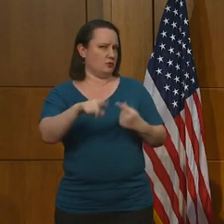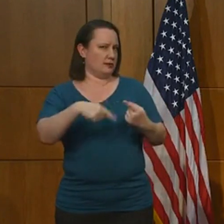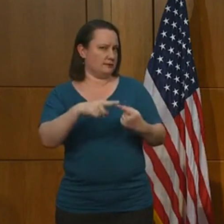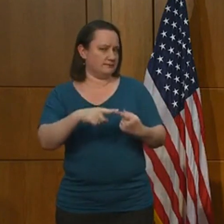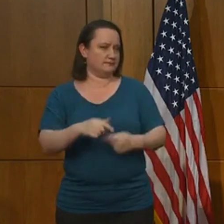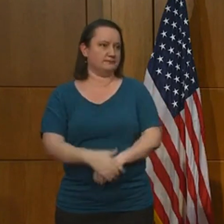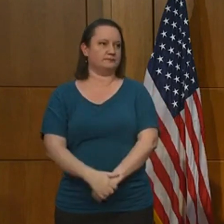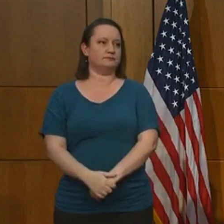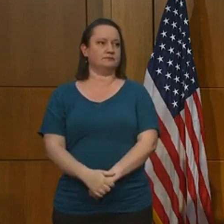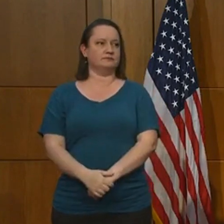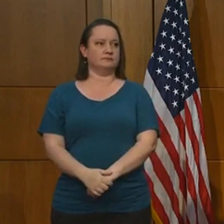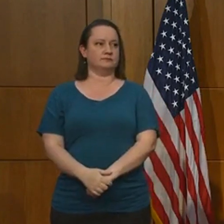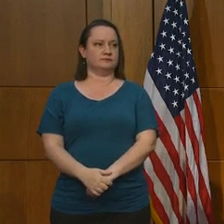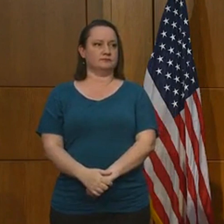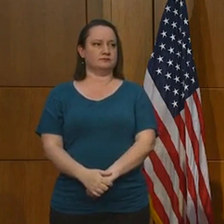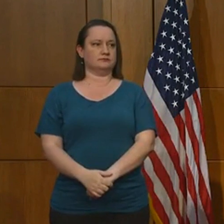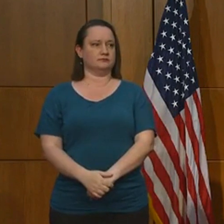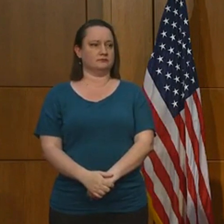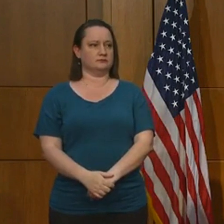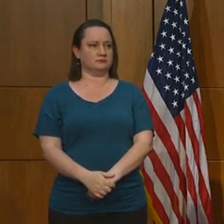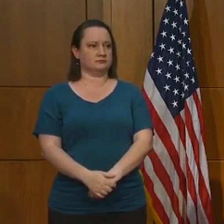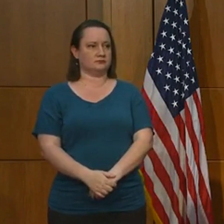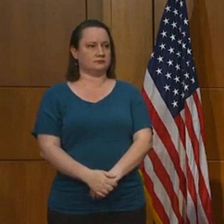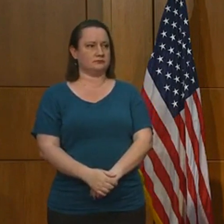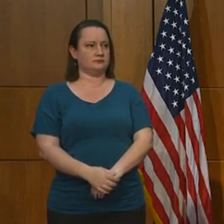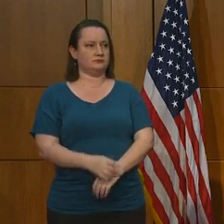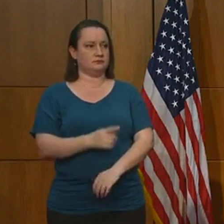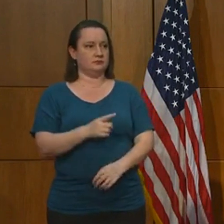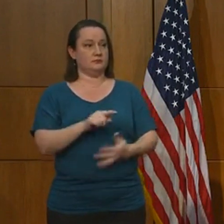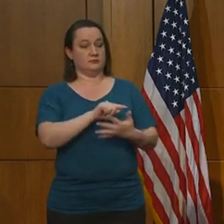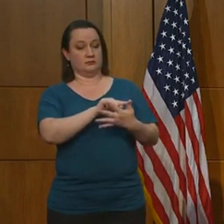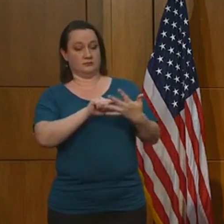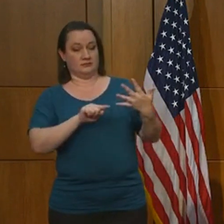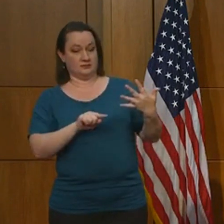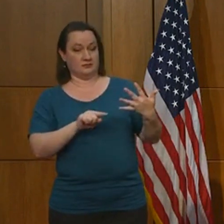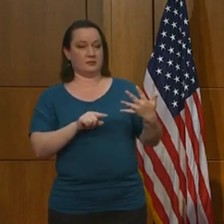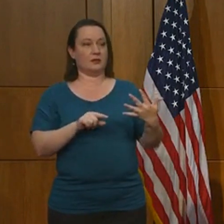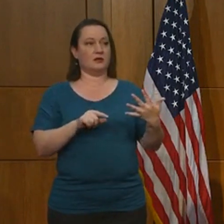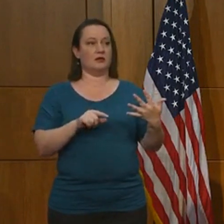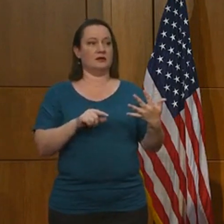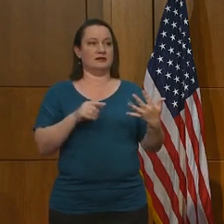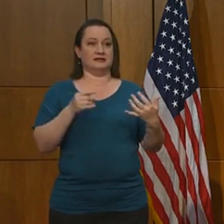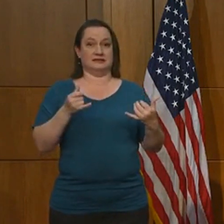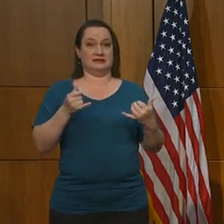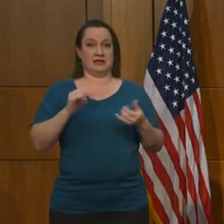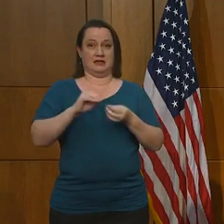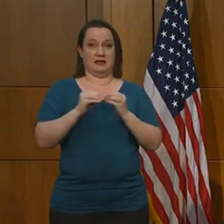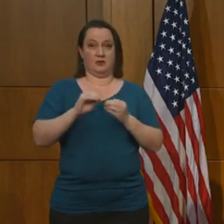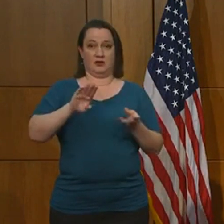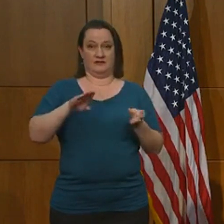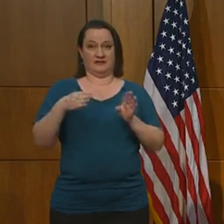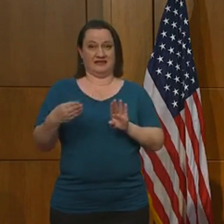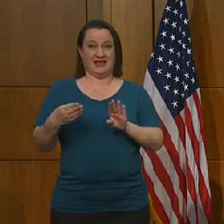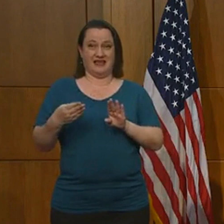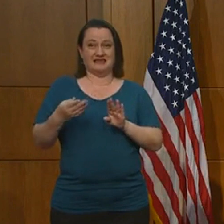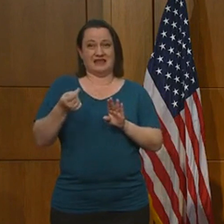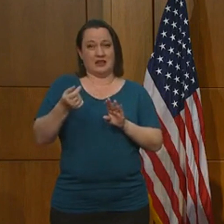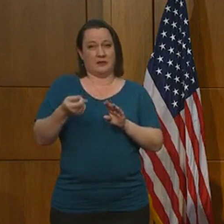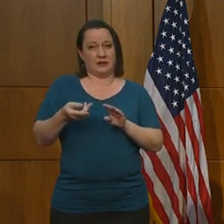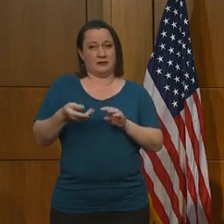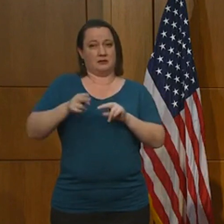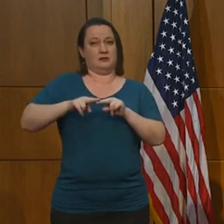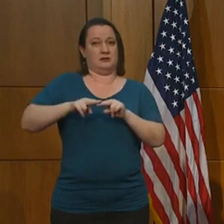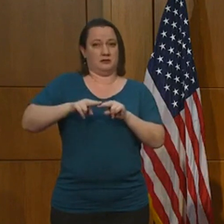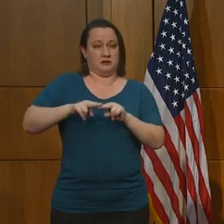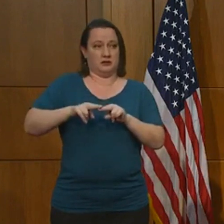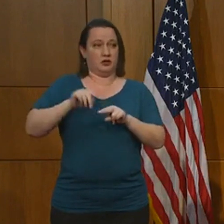Along with those statistics, though, there was a uptick in the number of deaths reported today. Does that concern you? That's got to be something that you're watching also,